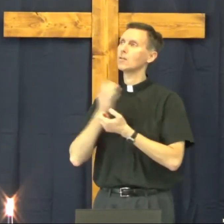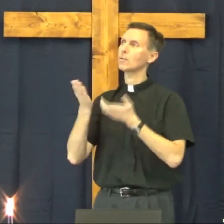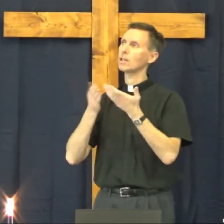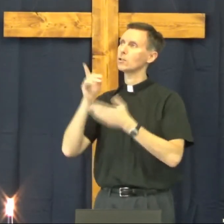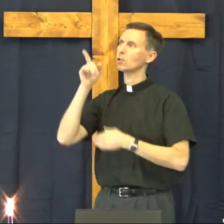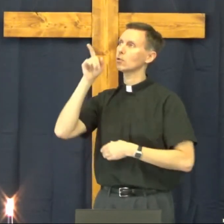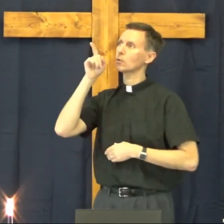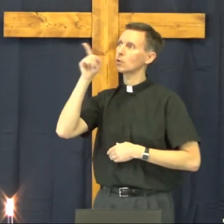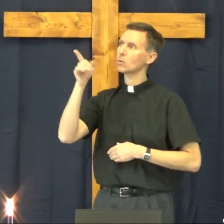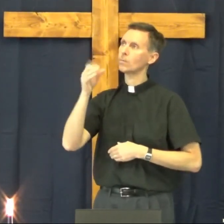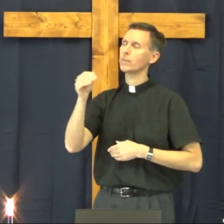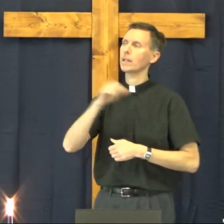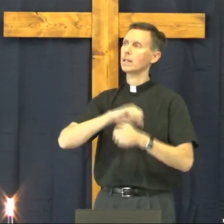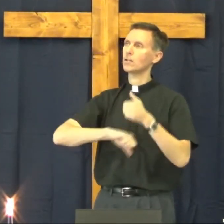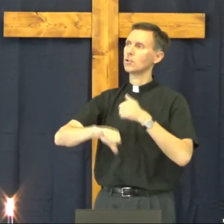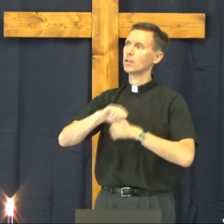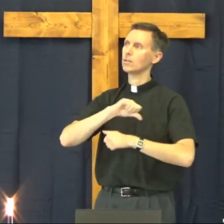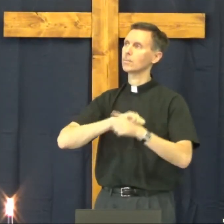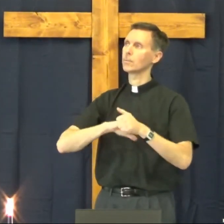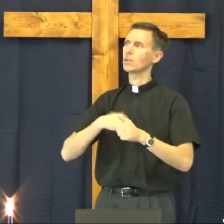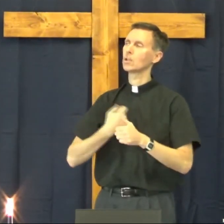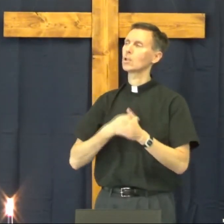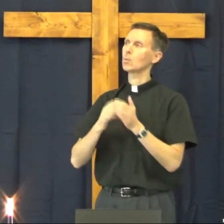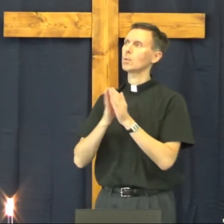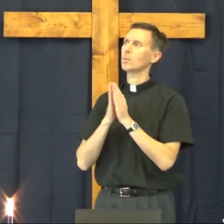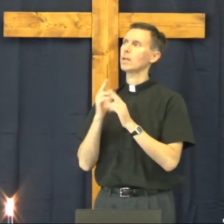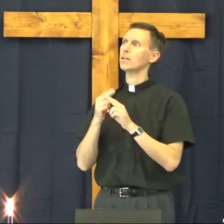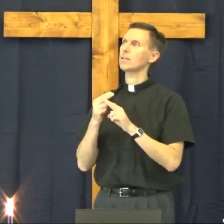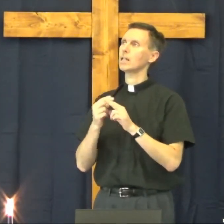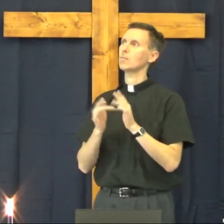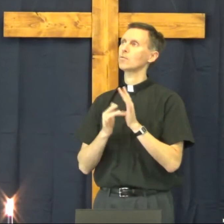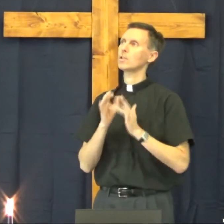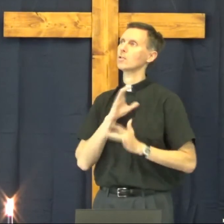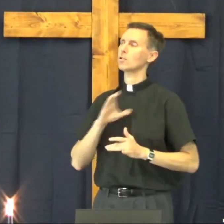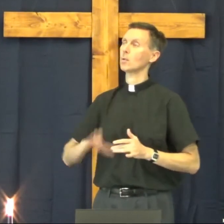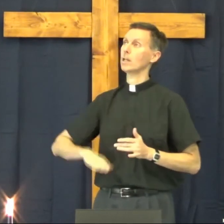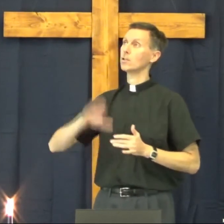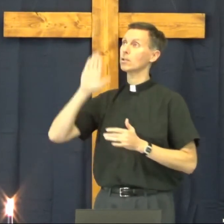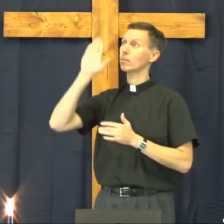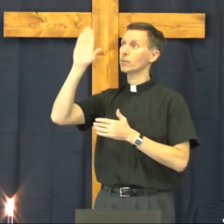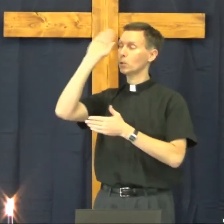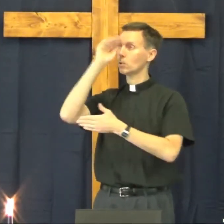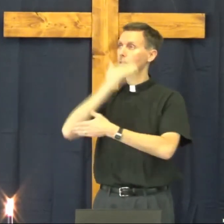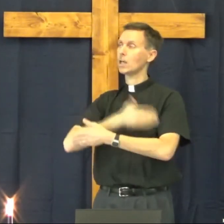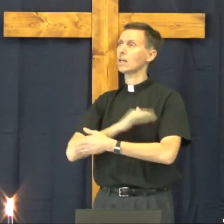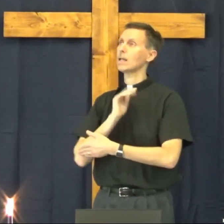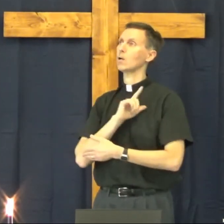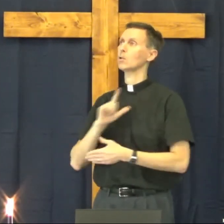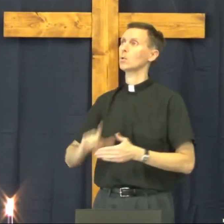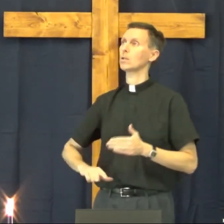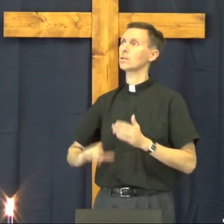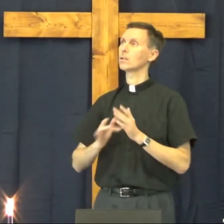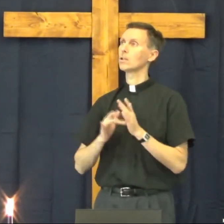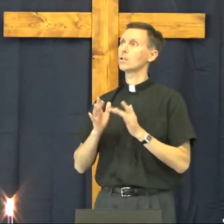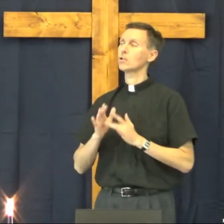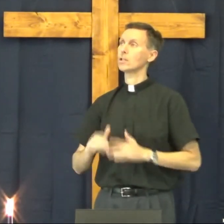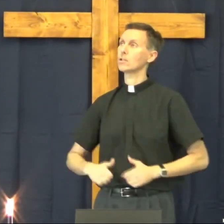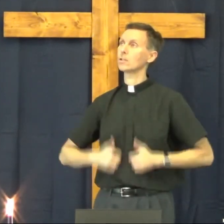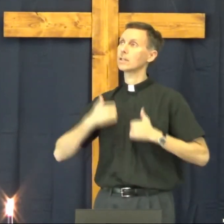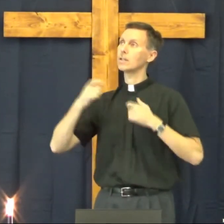and serve you and each other. We pray in the name of Jesus Christ, your Son, our Lord. Jesus lives